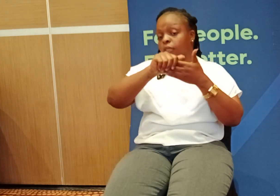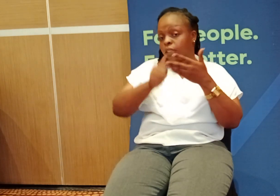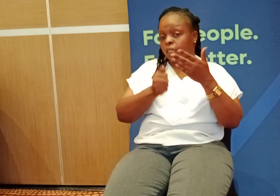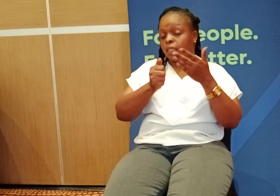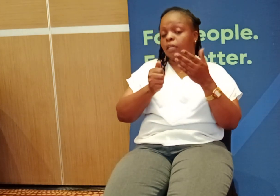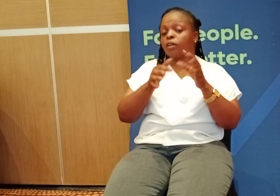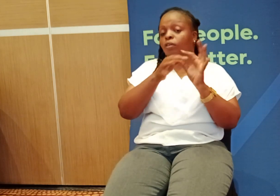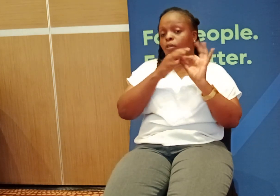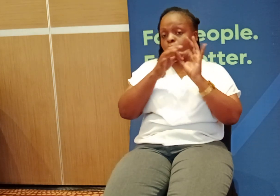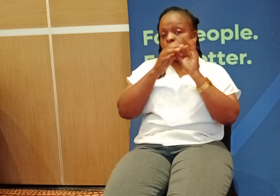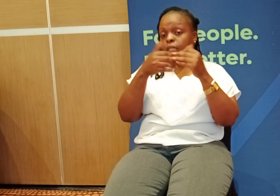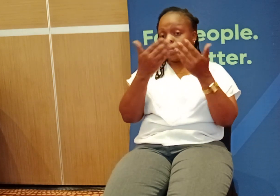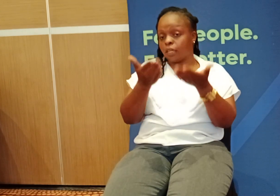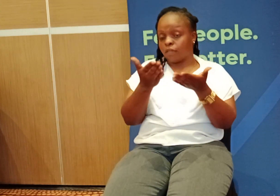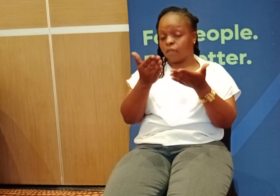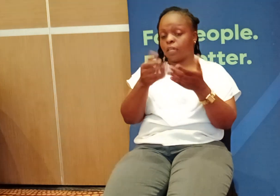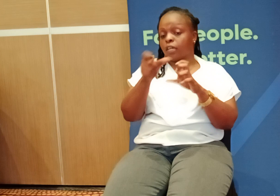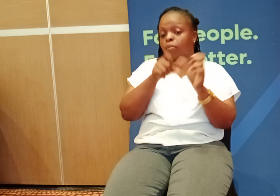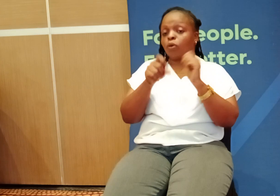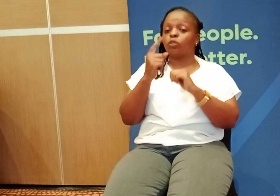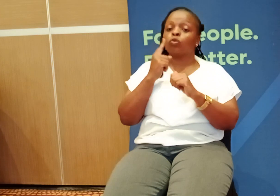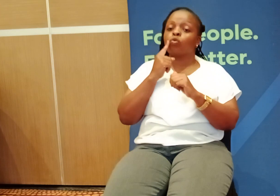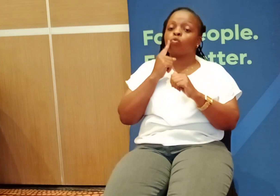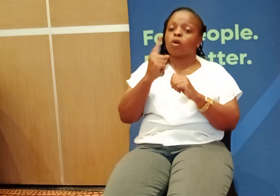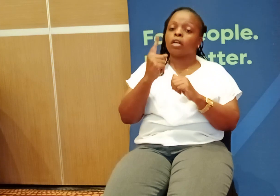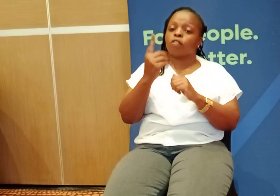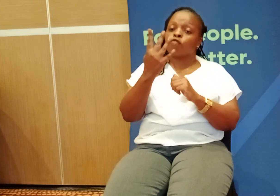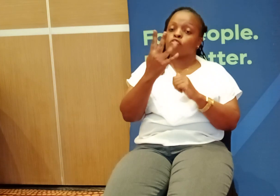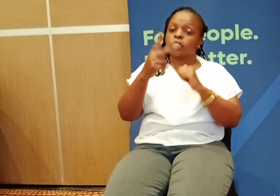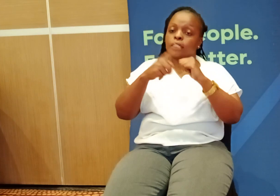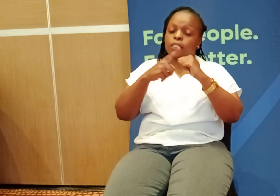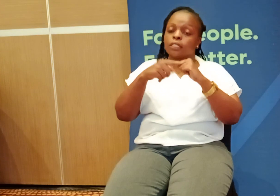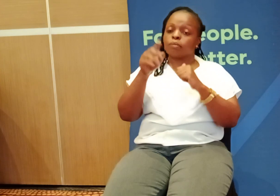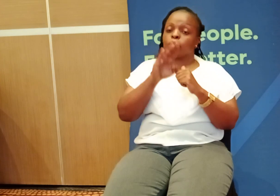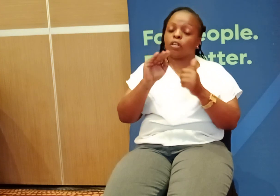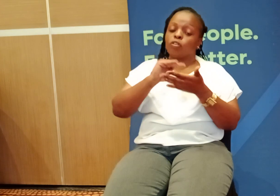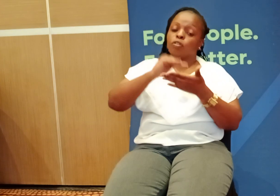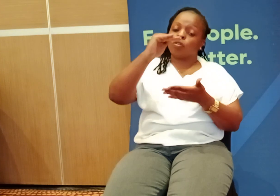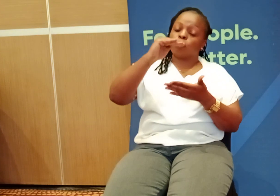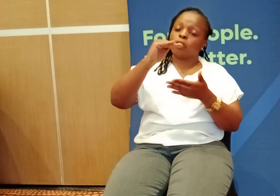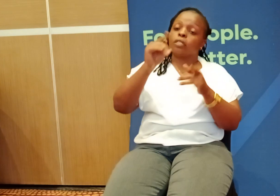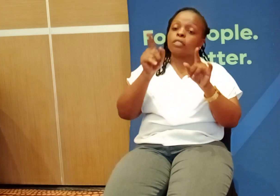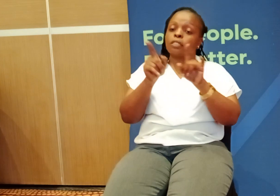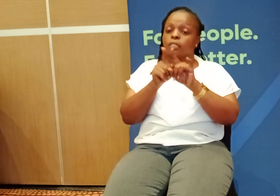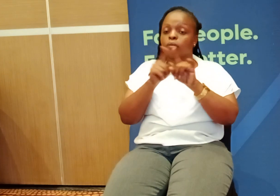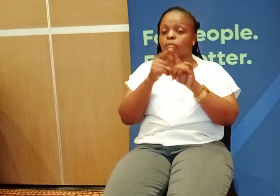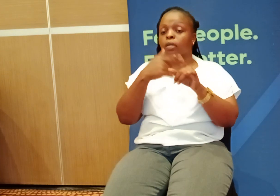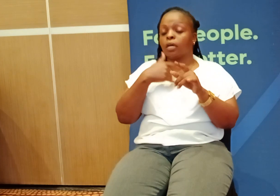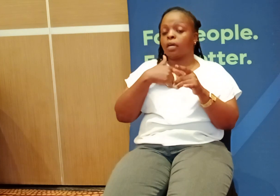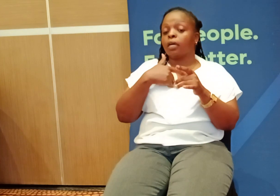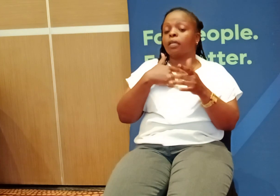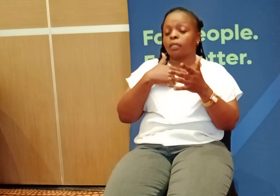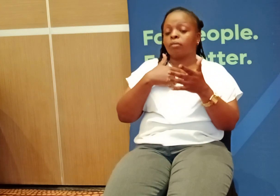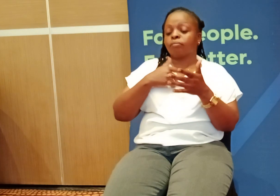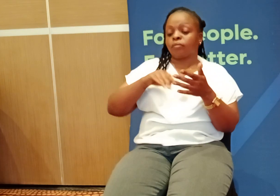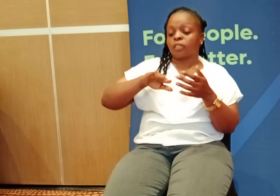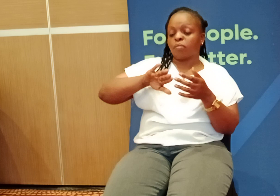deliver about 146 billion in growth. Retail wasn't left too far behind, and as Paul mentioned earlier, we've sort